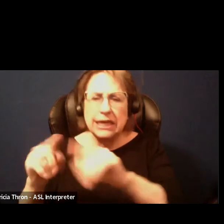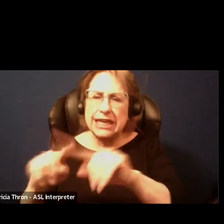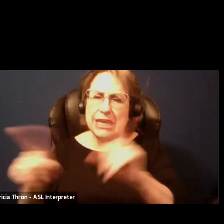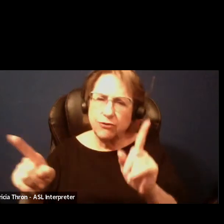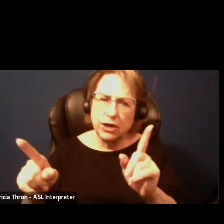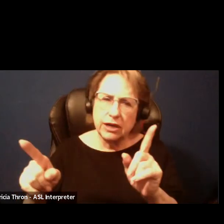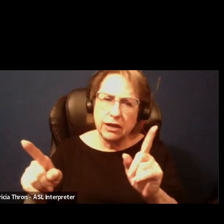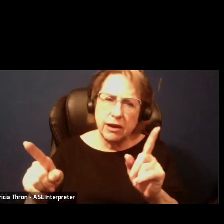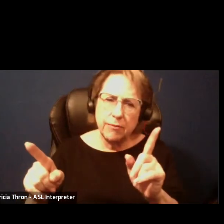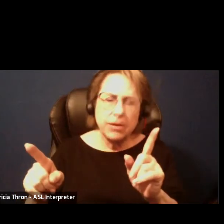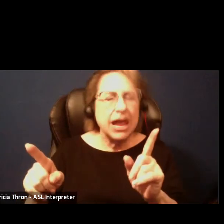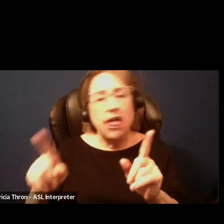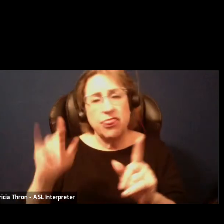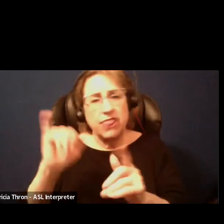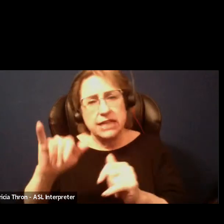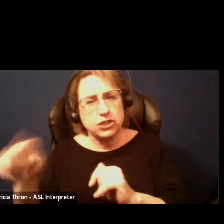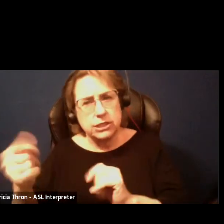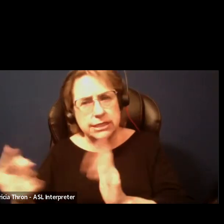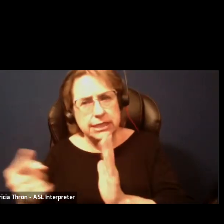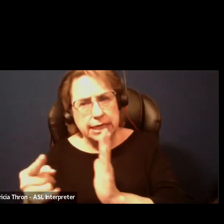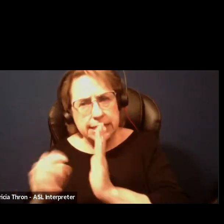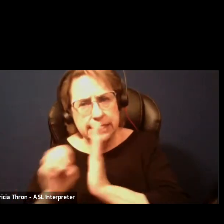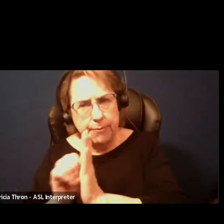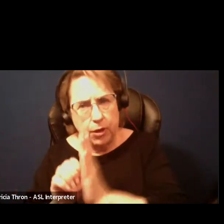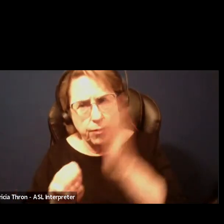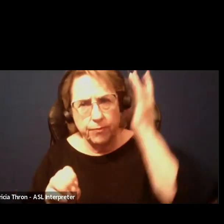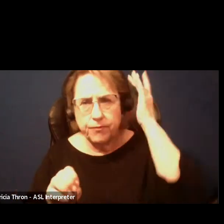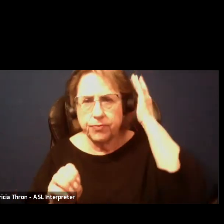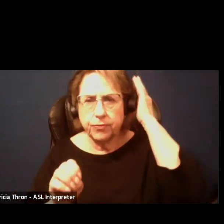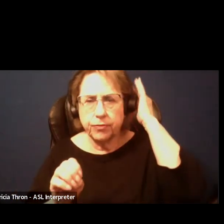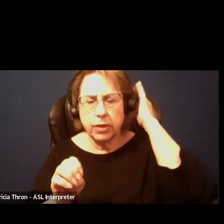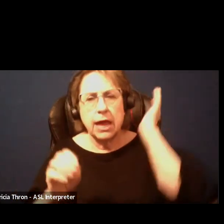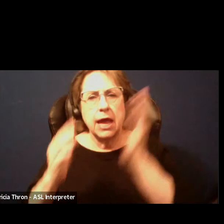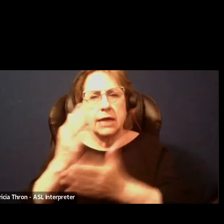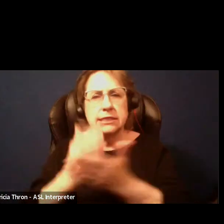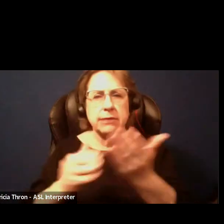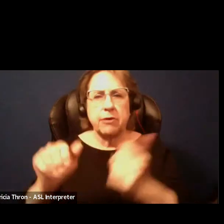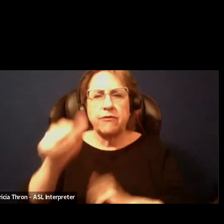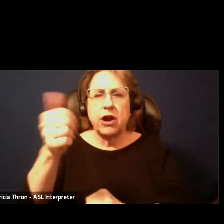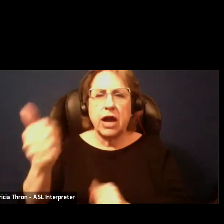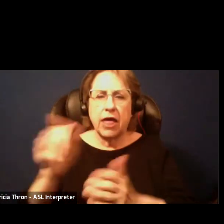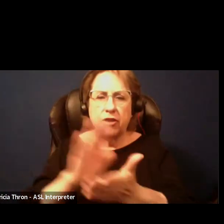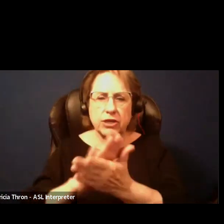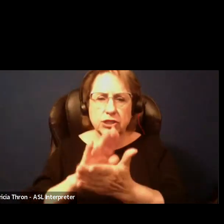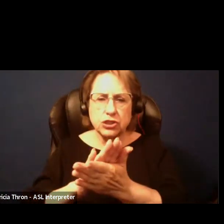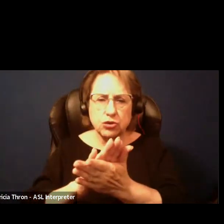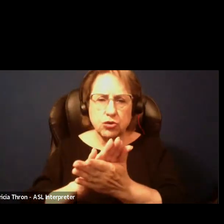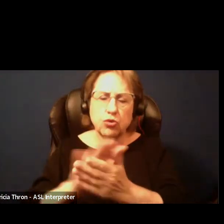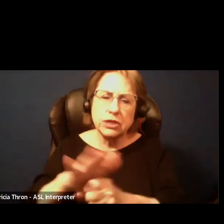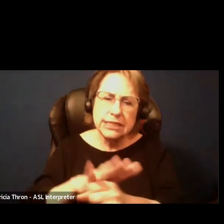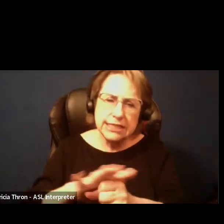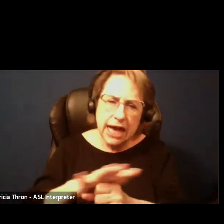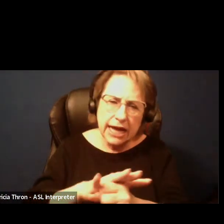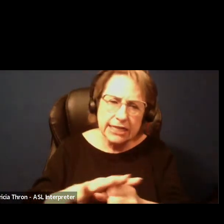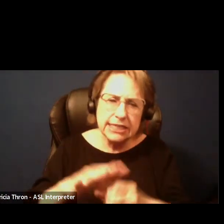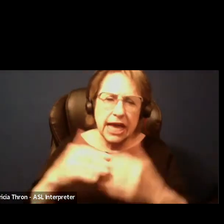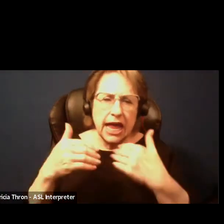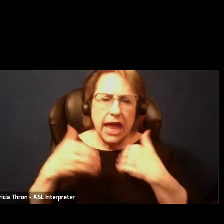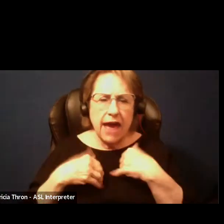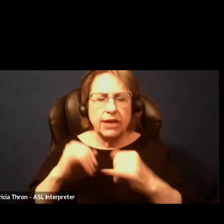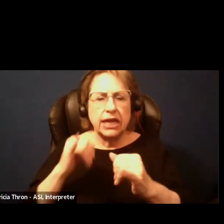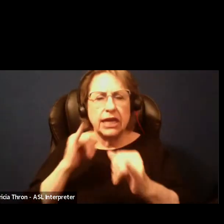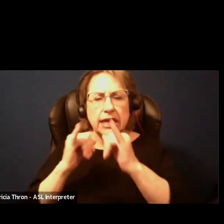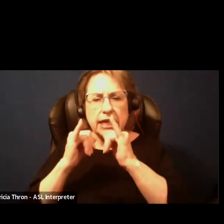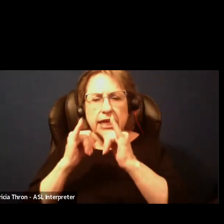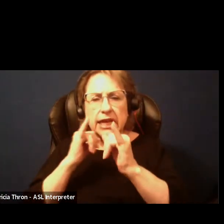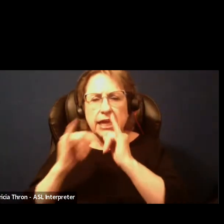just use San Mateo as an example, Right. But some of our other school sites, and having those individual conversations and talking about how we might